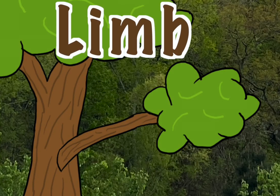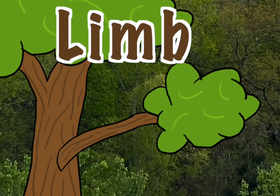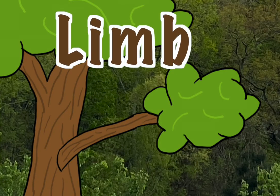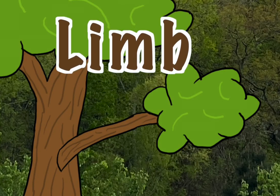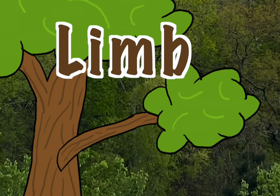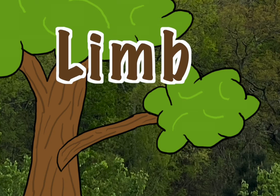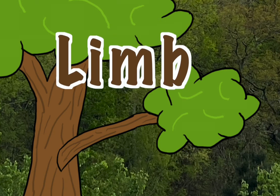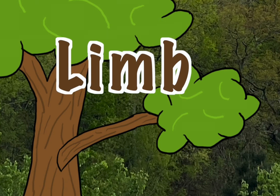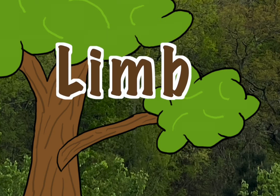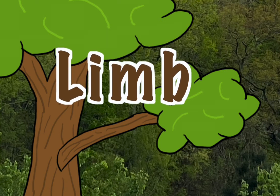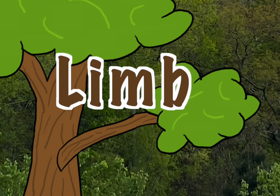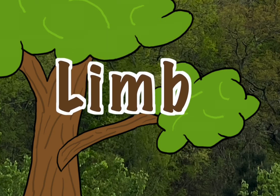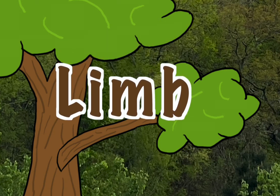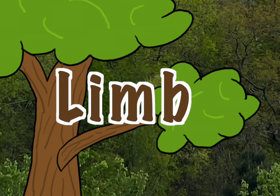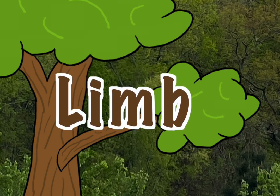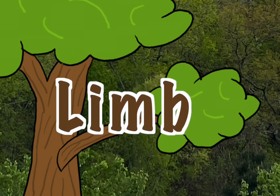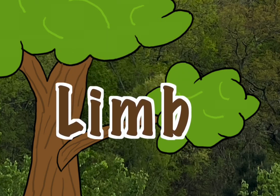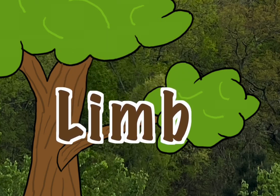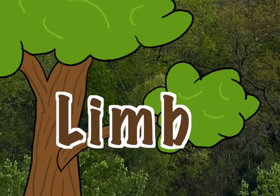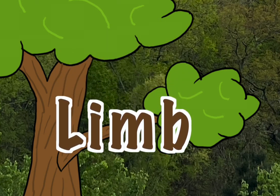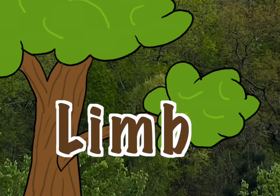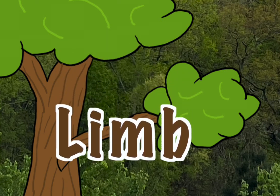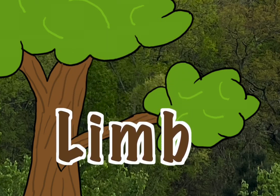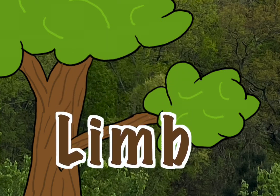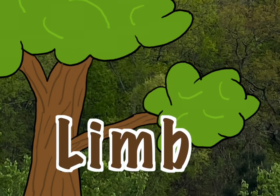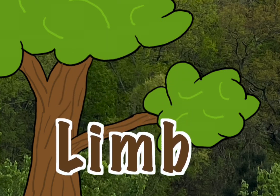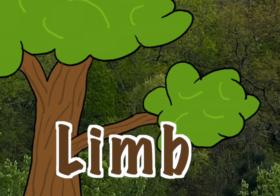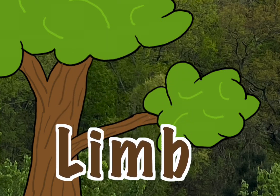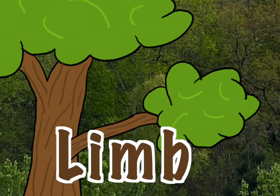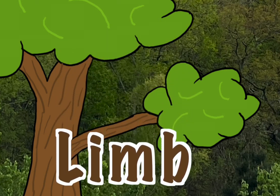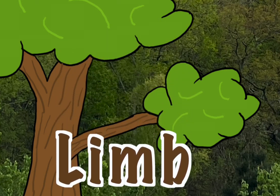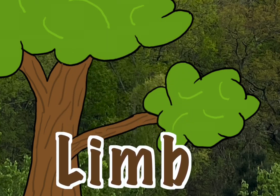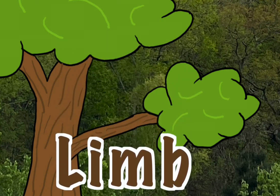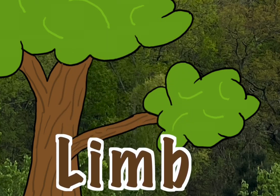the prettiest limb that you ever did see.